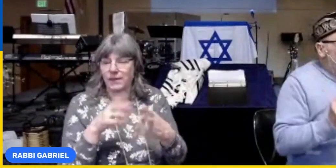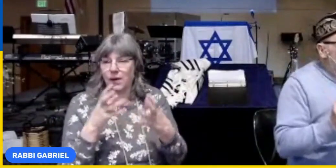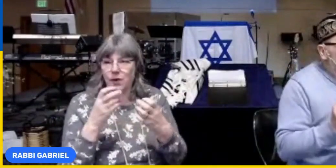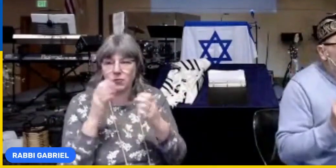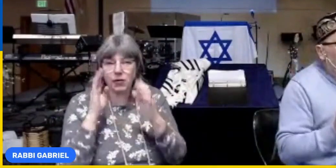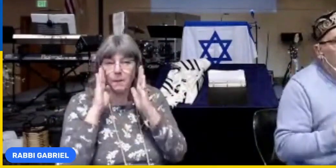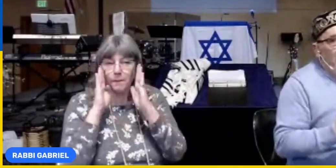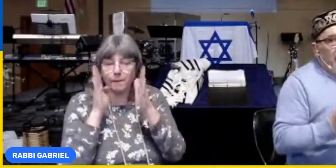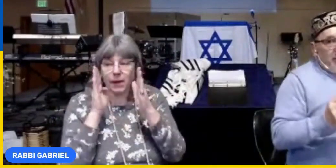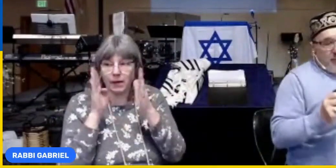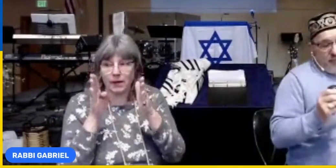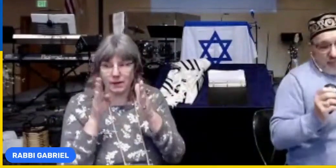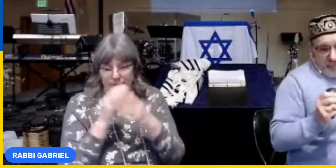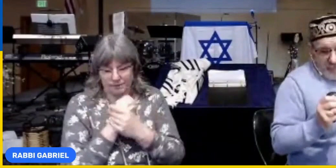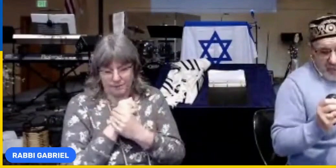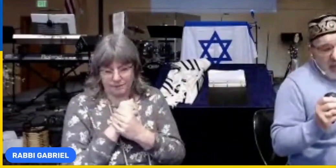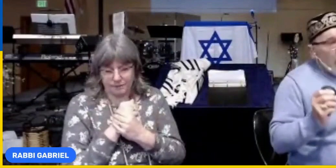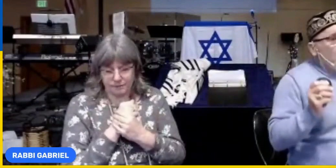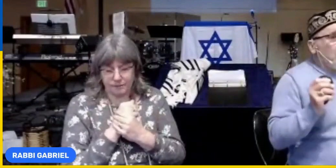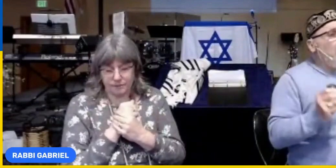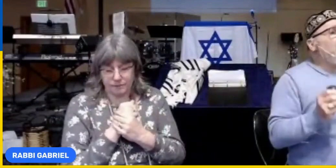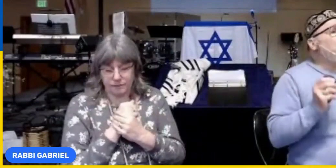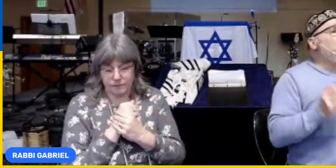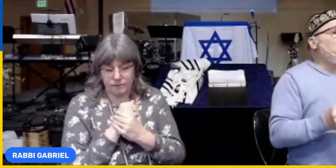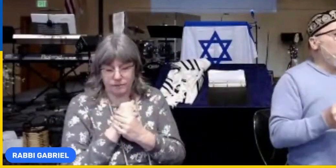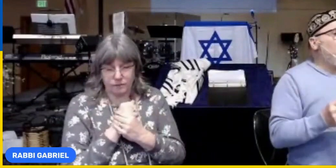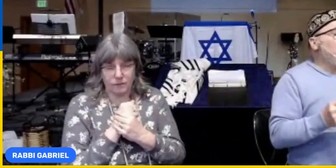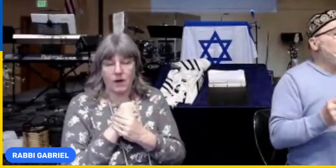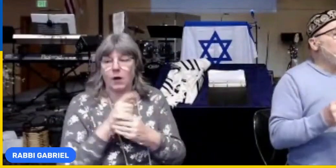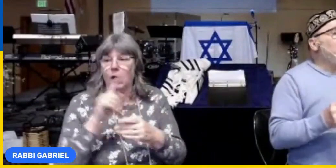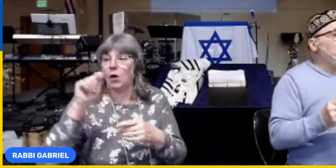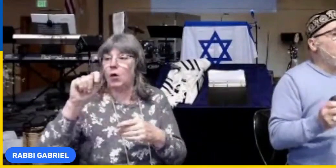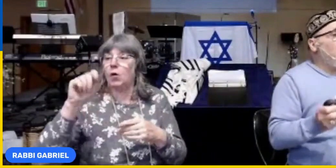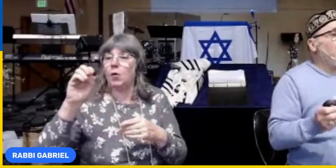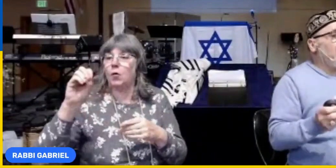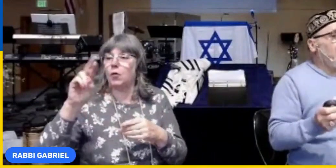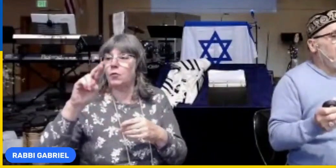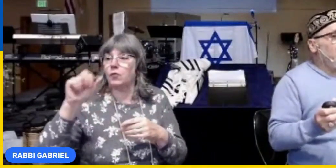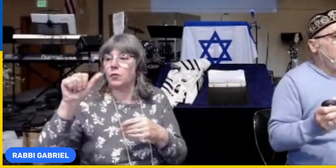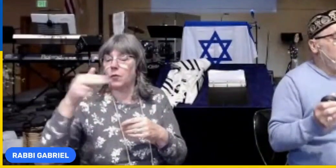pay attention to something. The word Torah